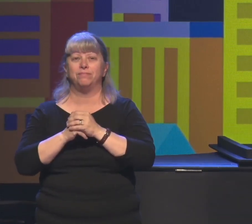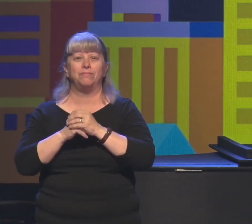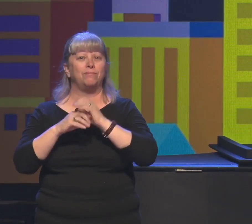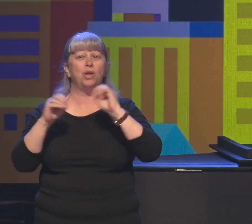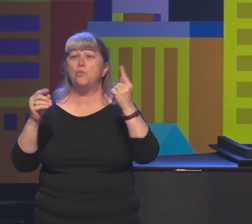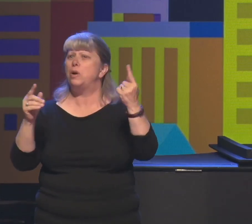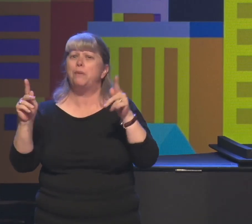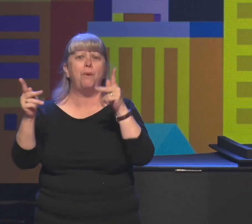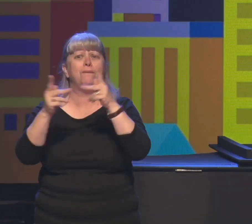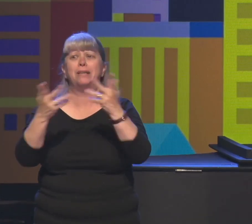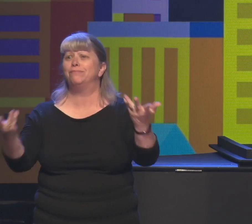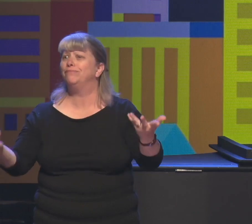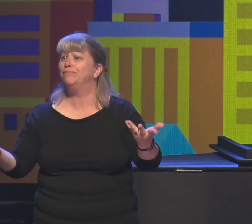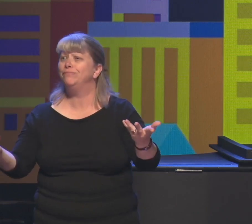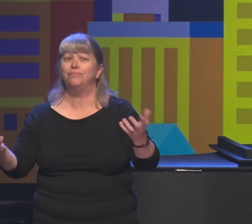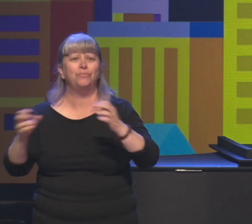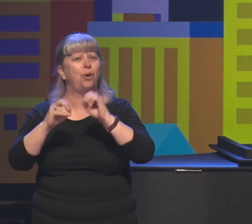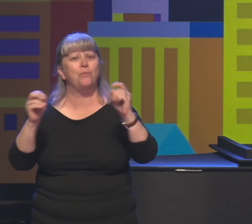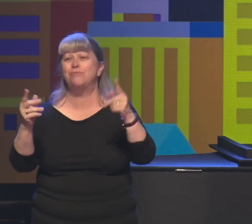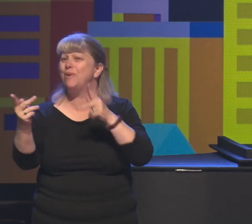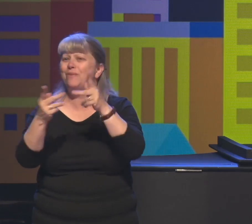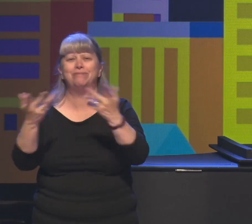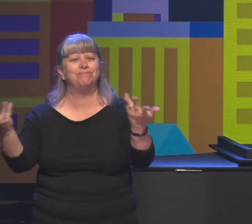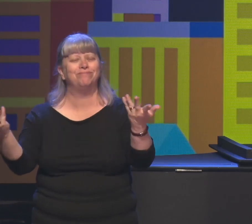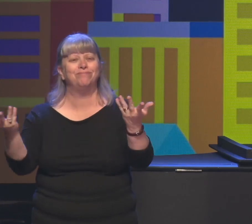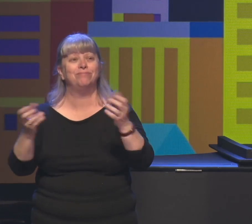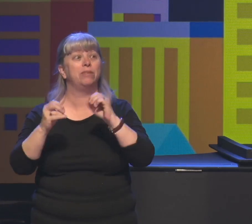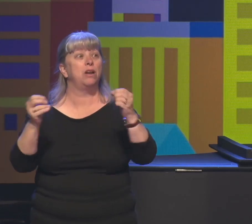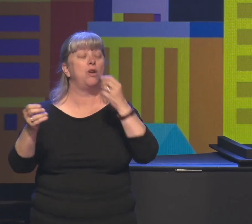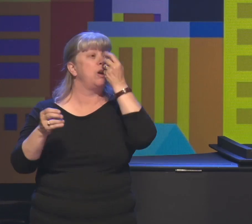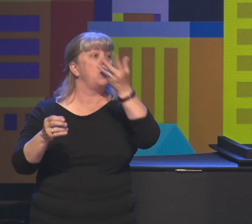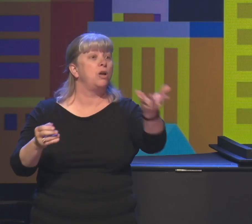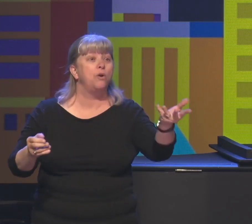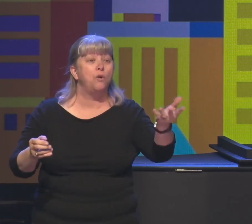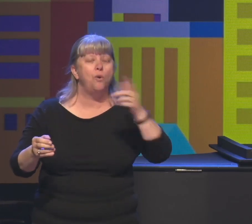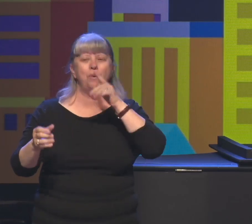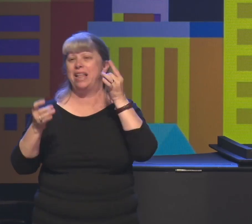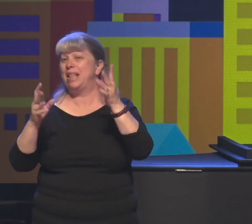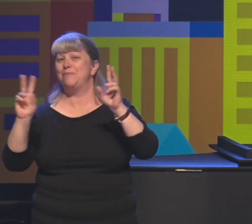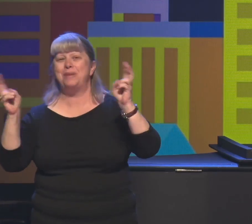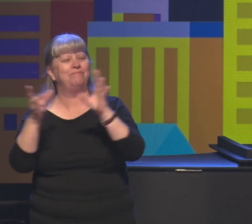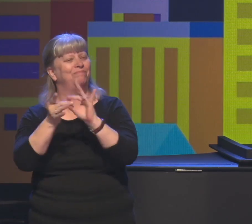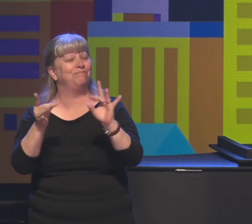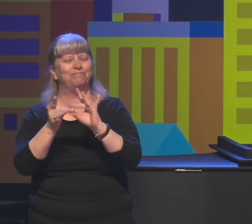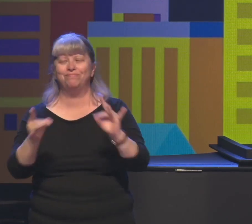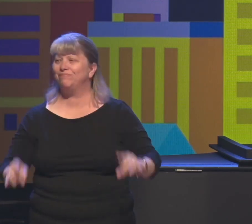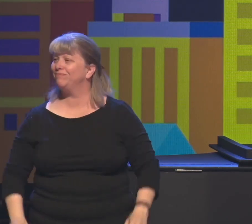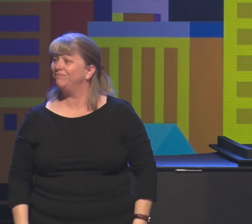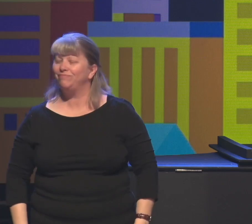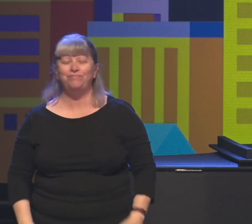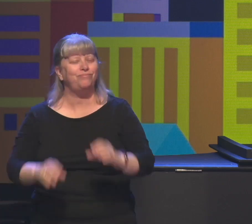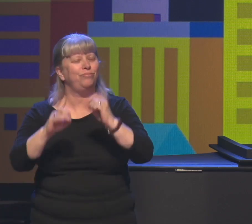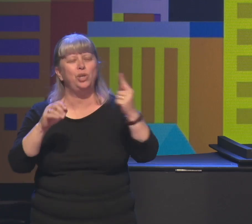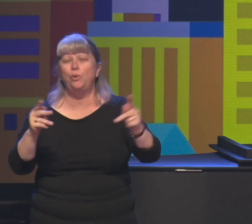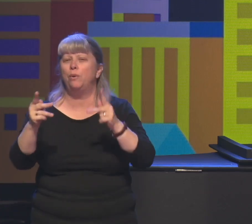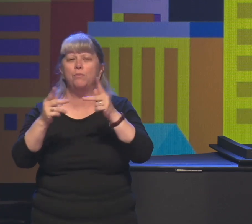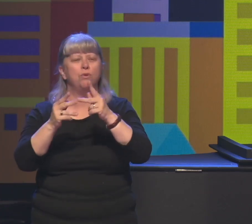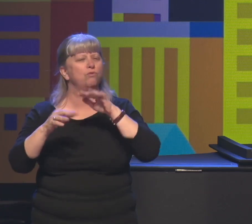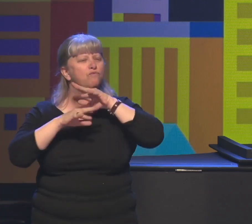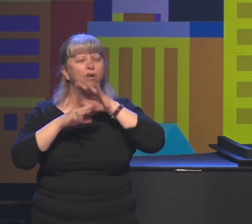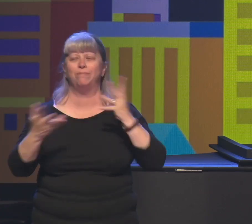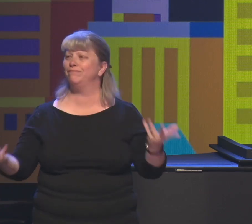nobody's profane. Nobody. And I don't care who hates that message. Nobody is profane.